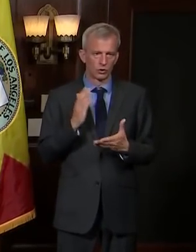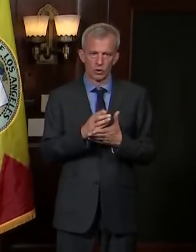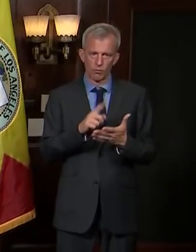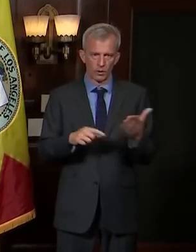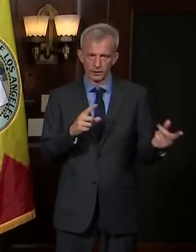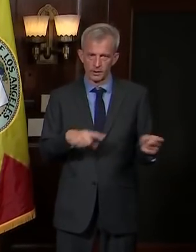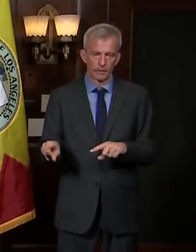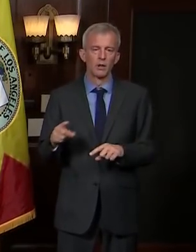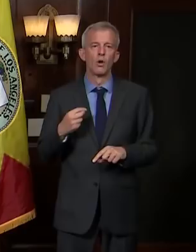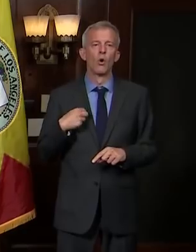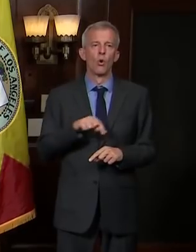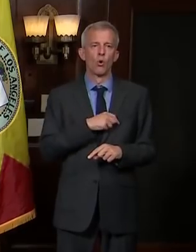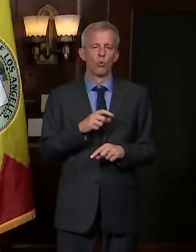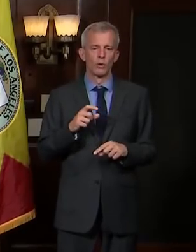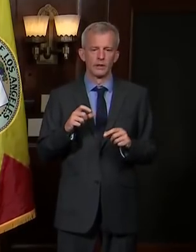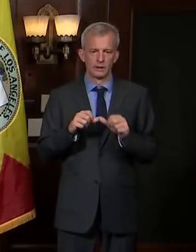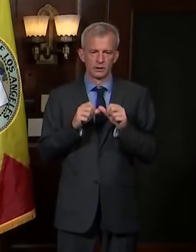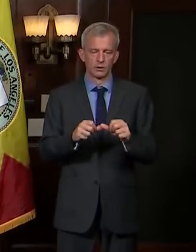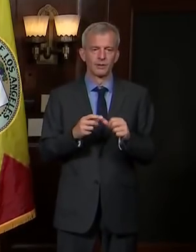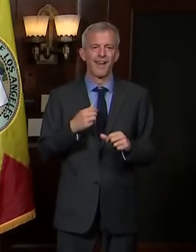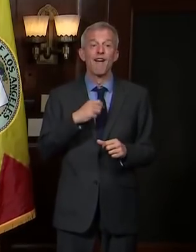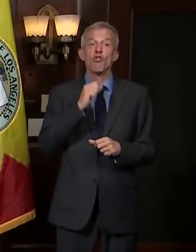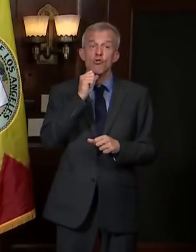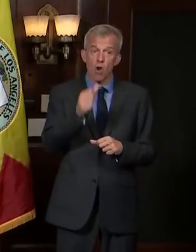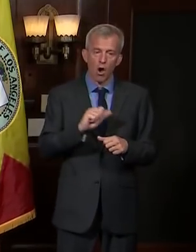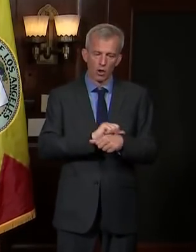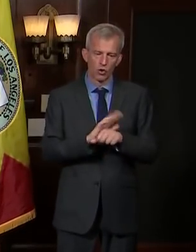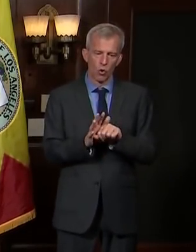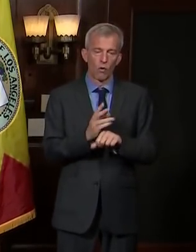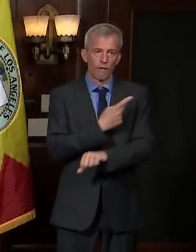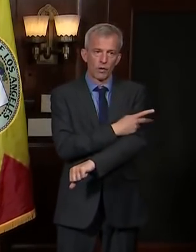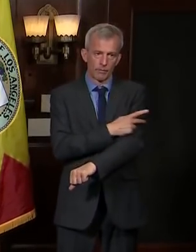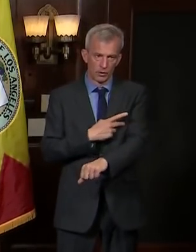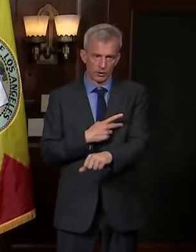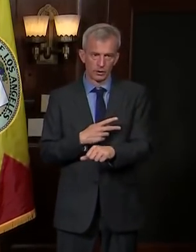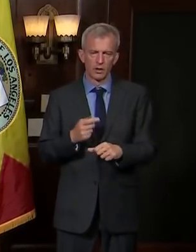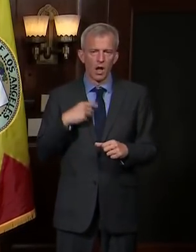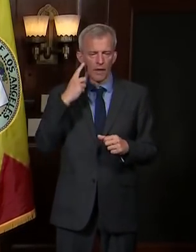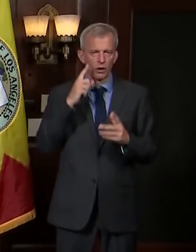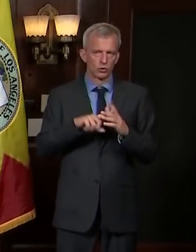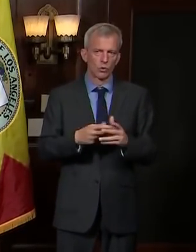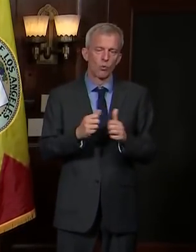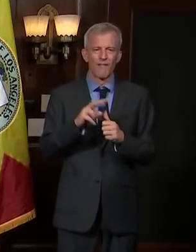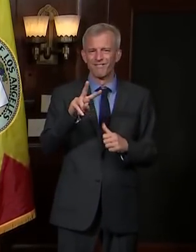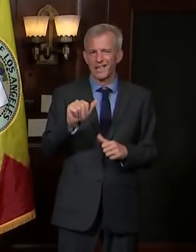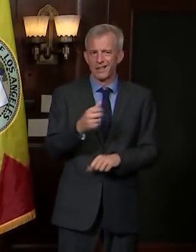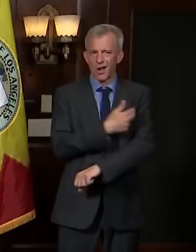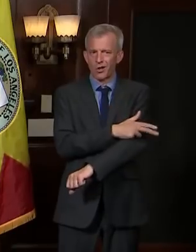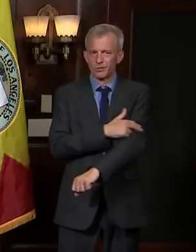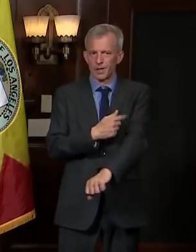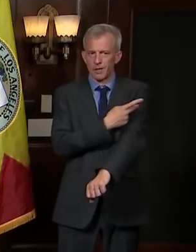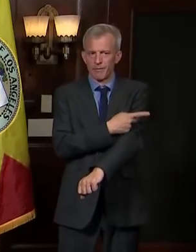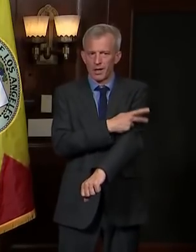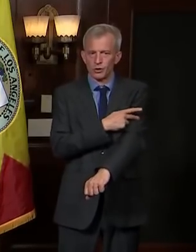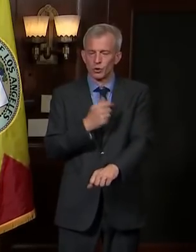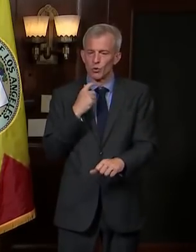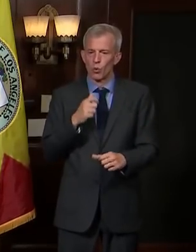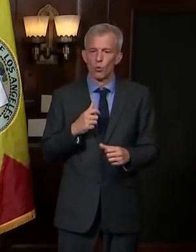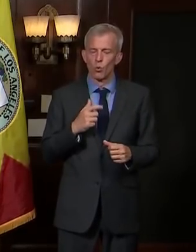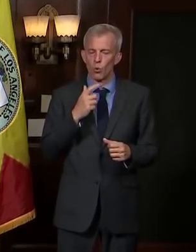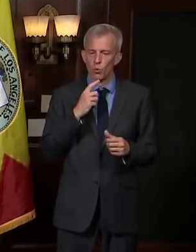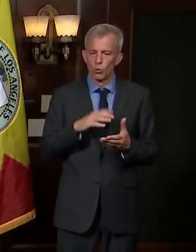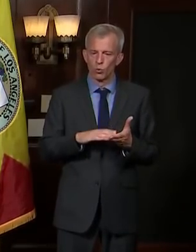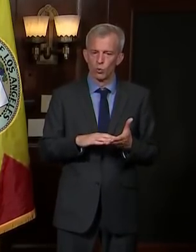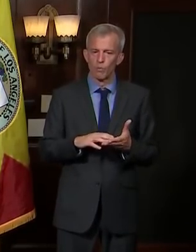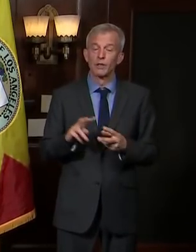need to continue having non-COVID-19 patients. It started, I believe, with VA hospital patients who have been either discharged